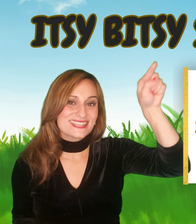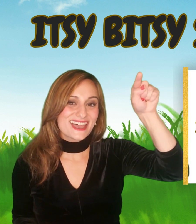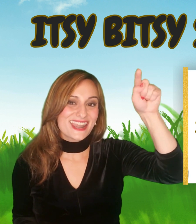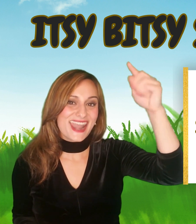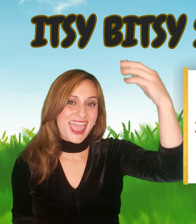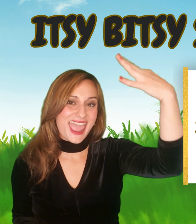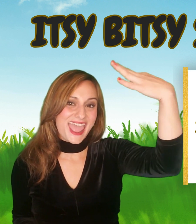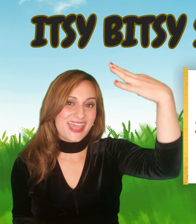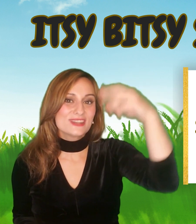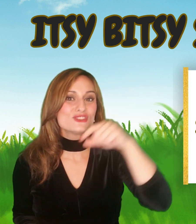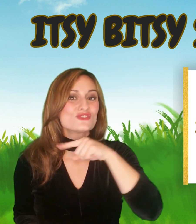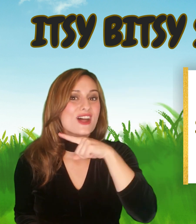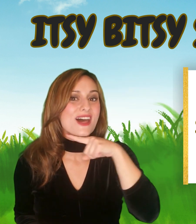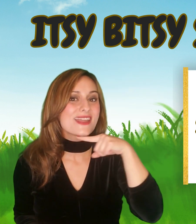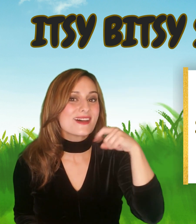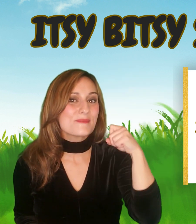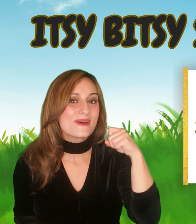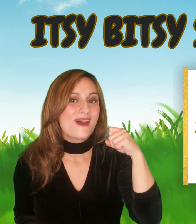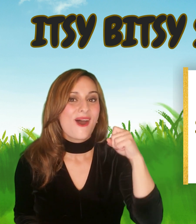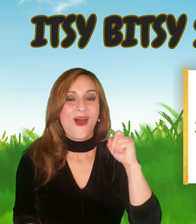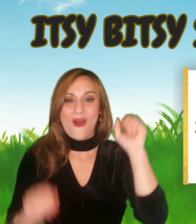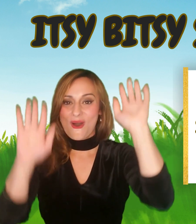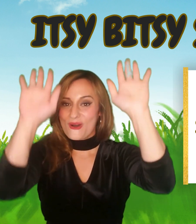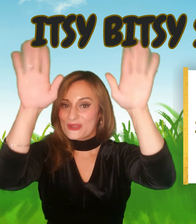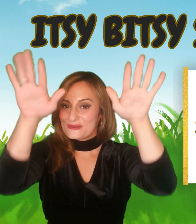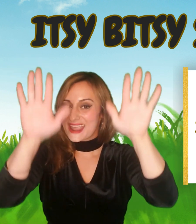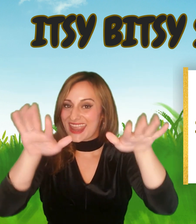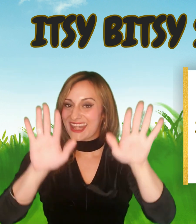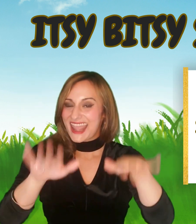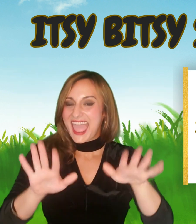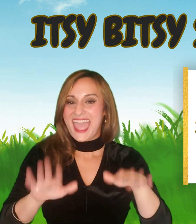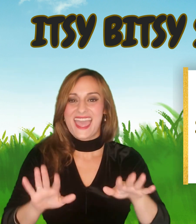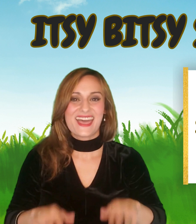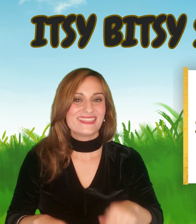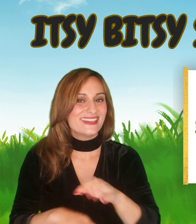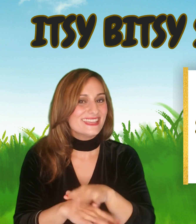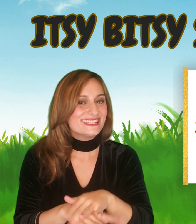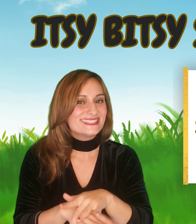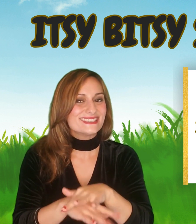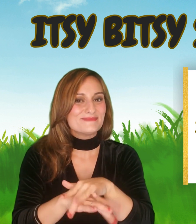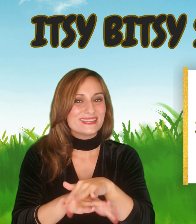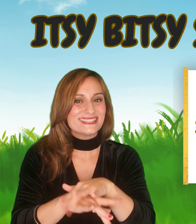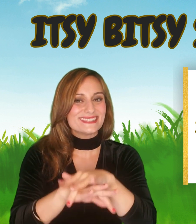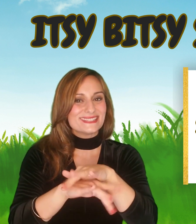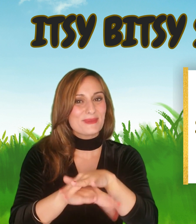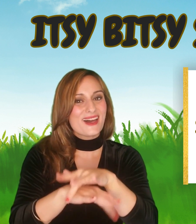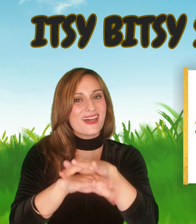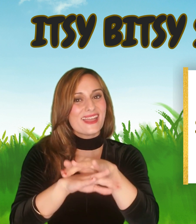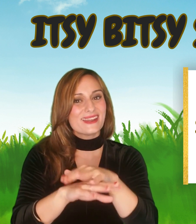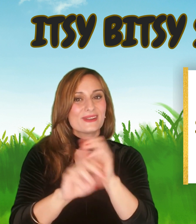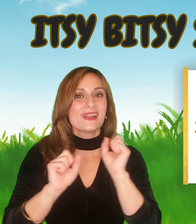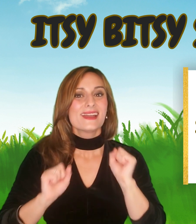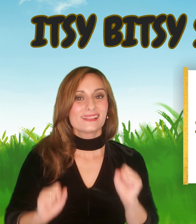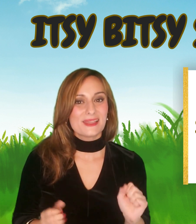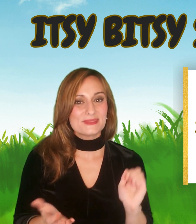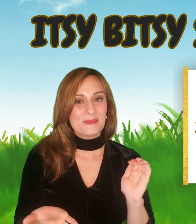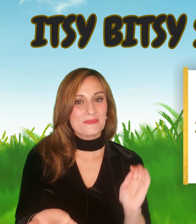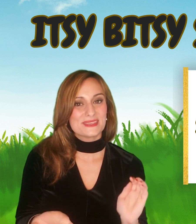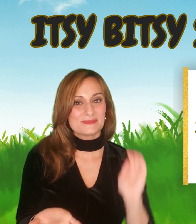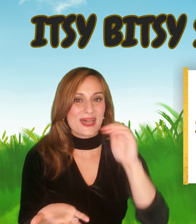sun and dried up all the rain, and the itsy bitsy spider climbed up the